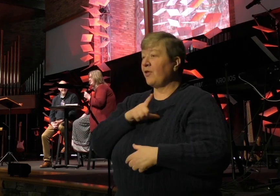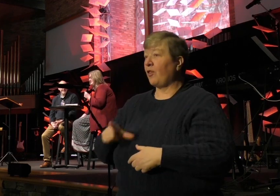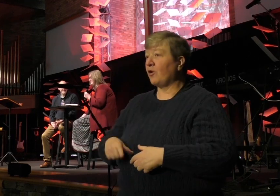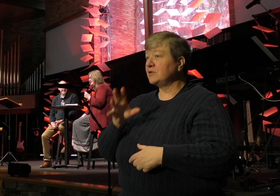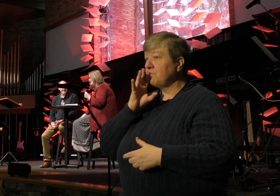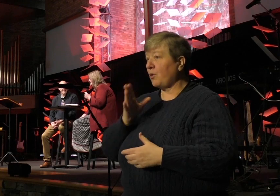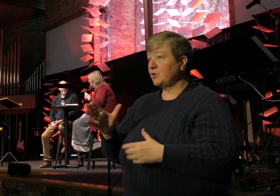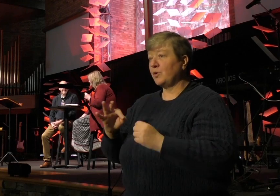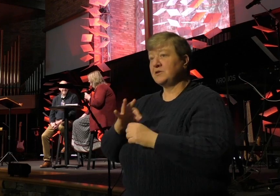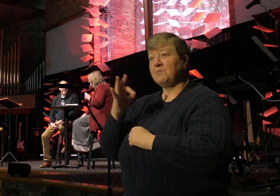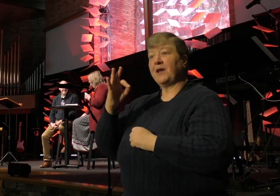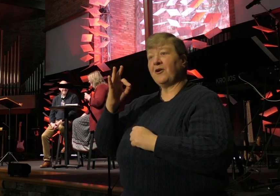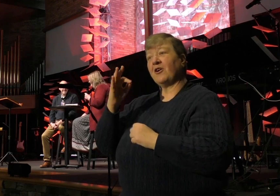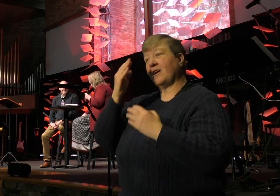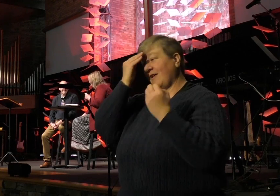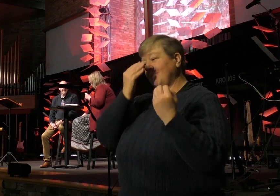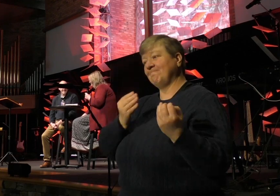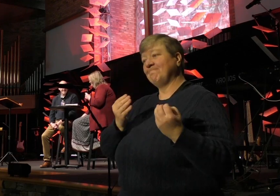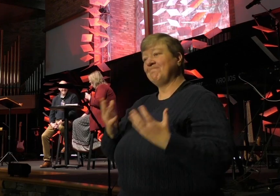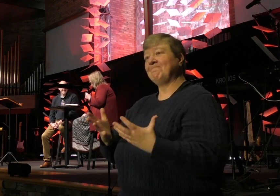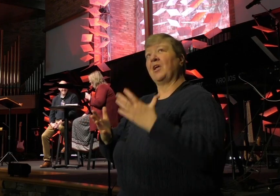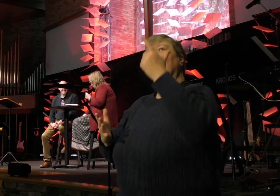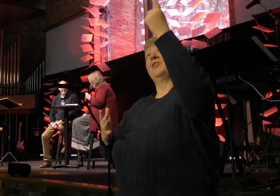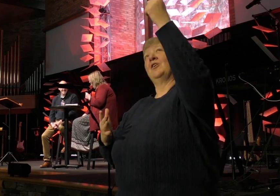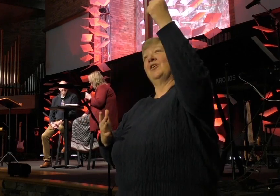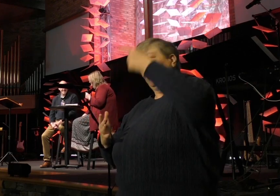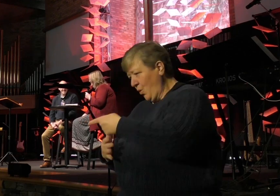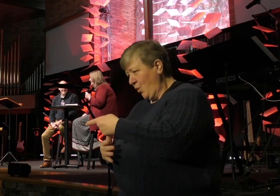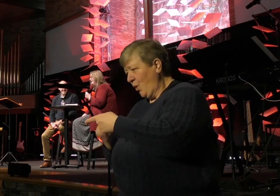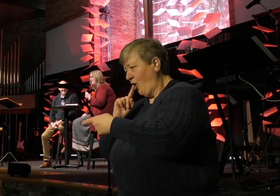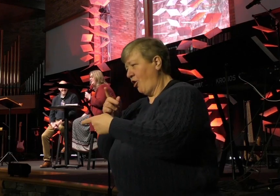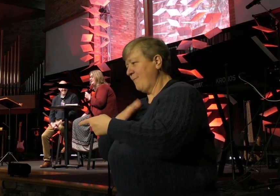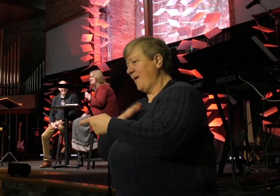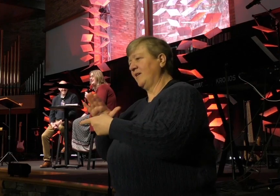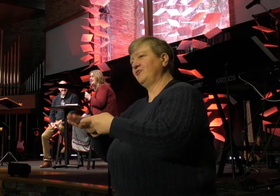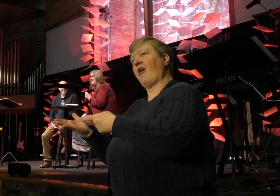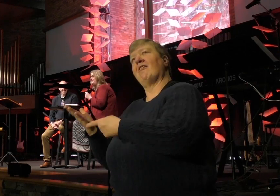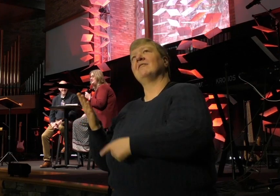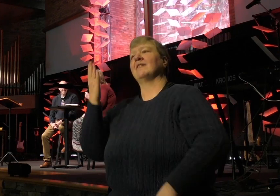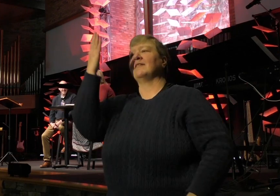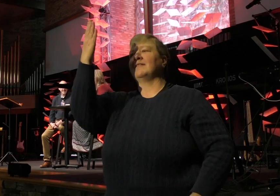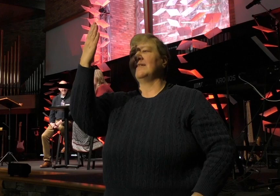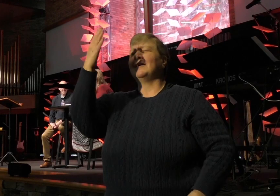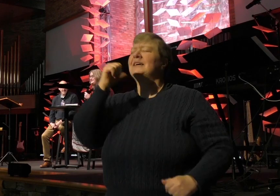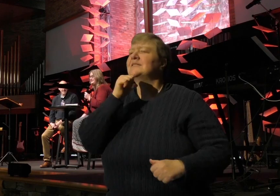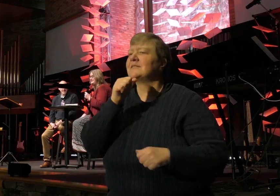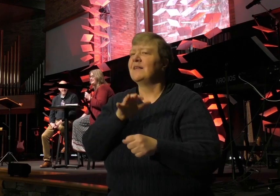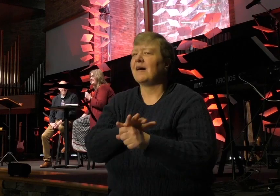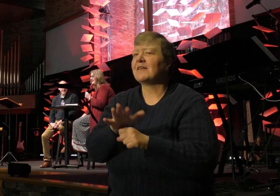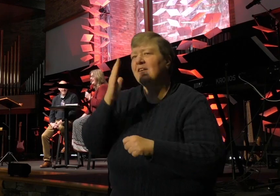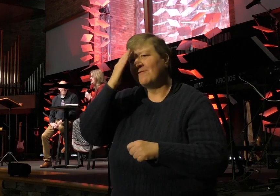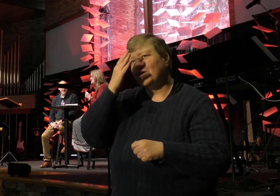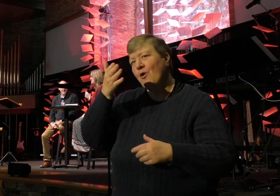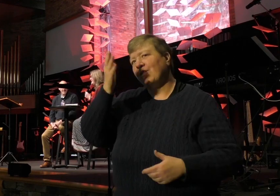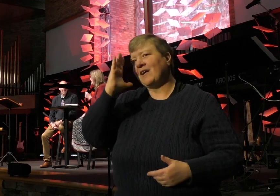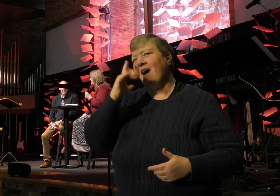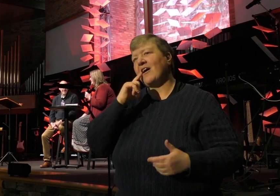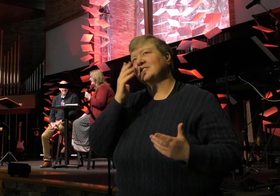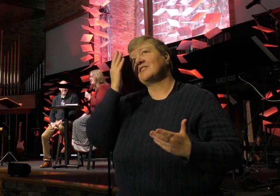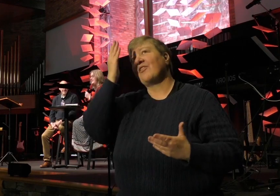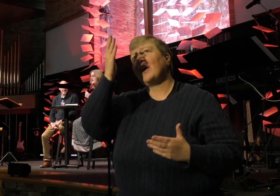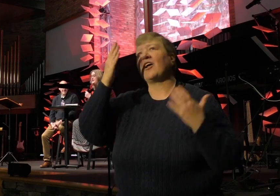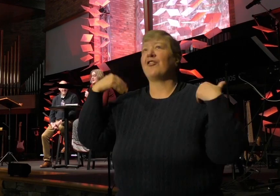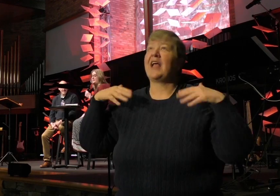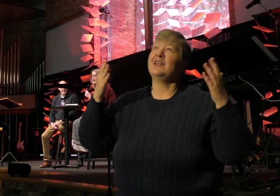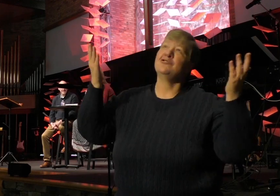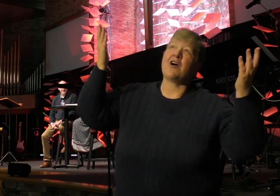that she was indeed his child. So, you know, it's not enough just to know that God exists and that angels are there and